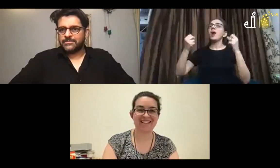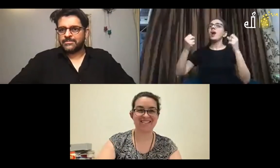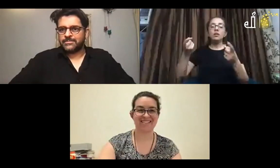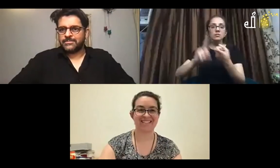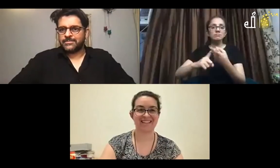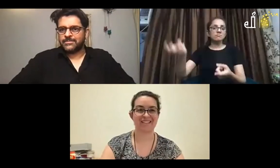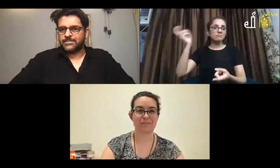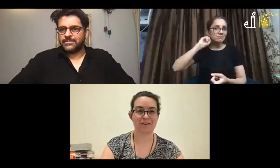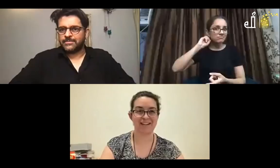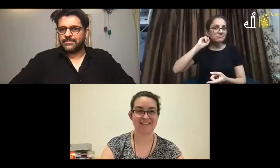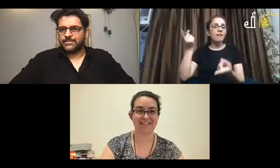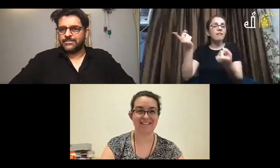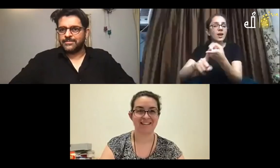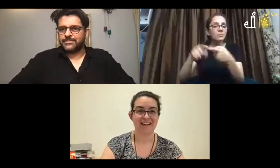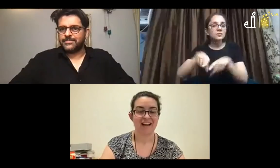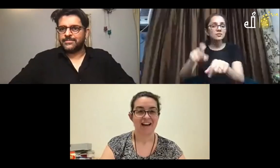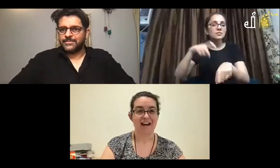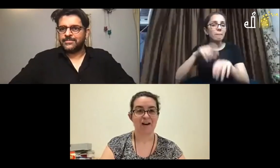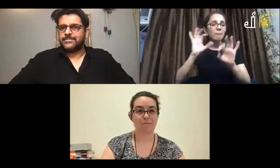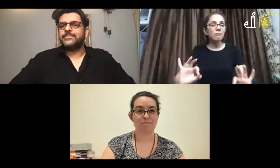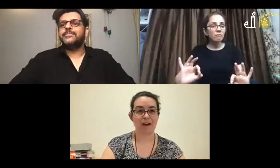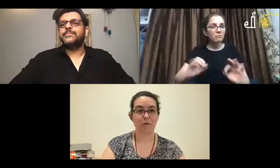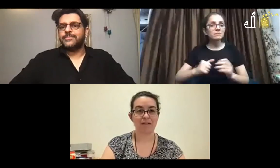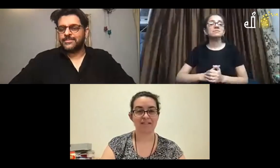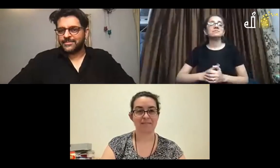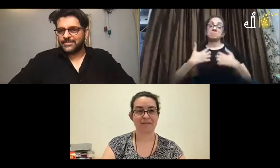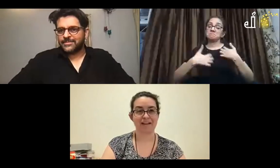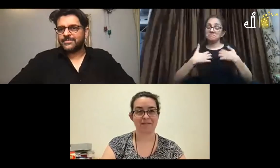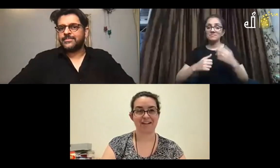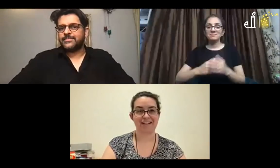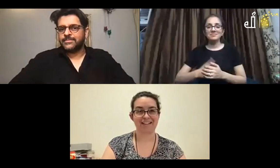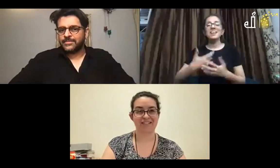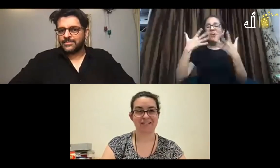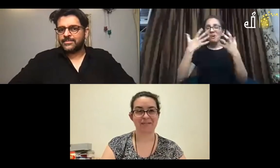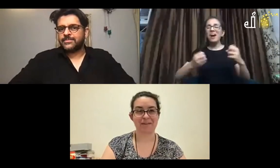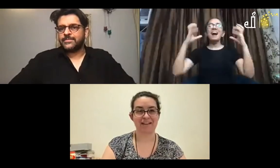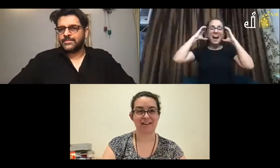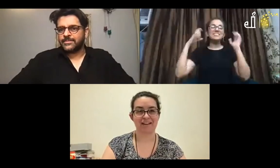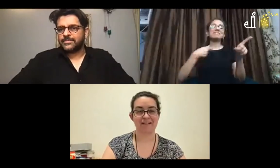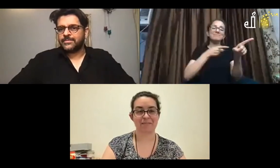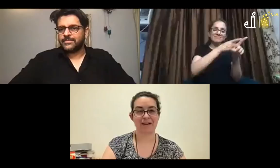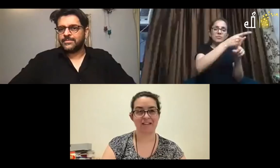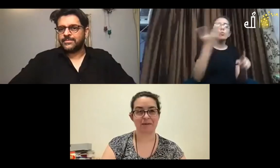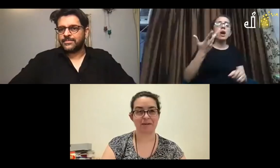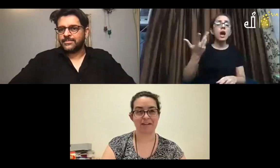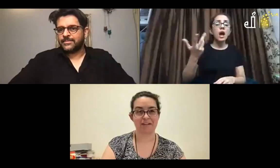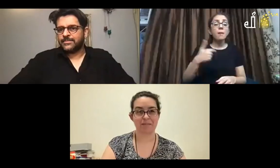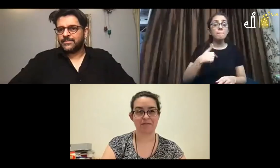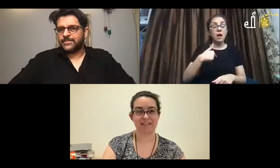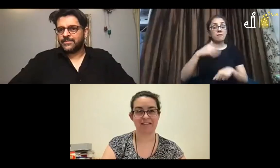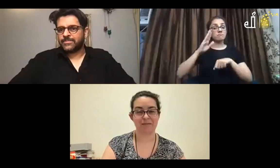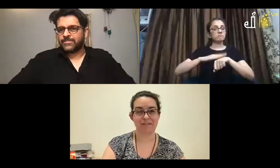very interesting experience. I wanted to become an audiologist because my